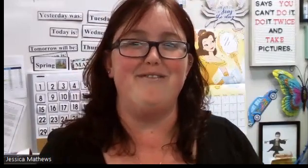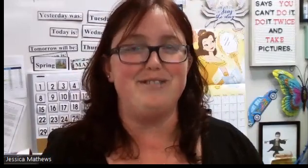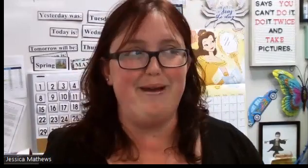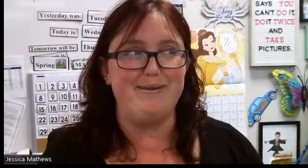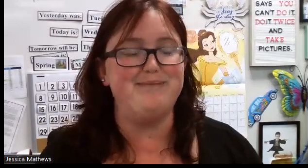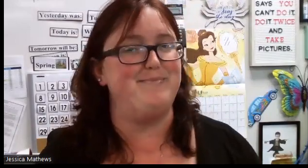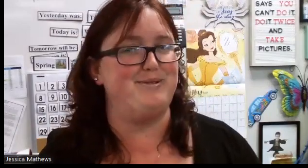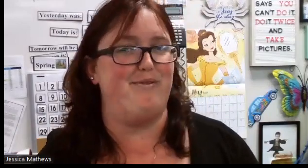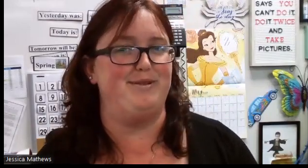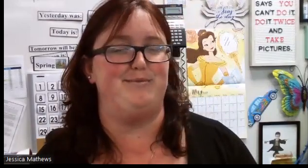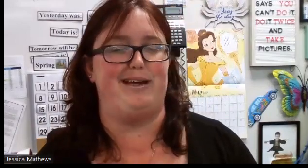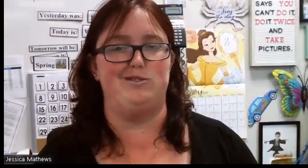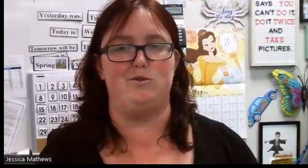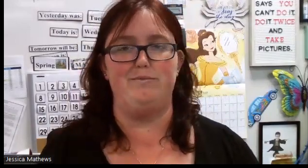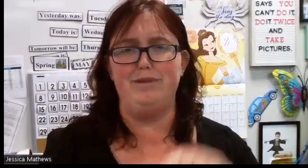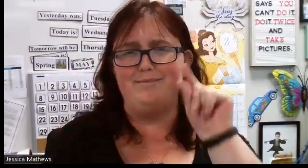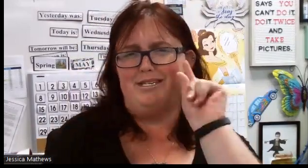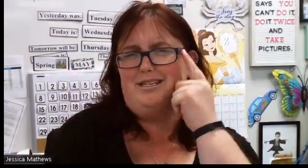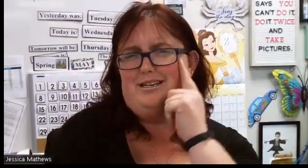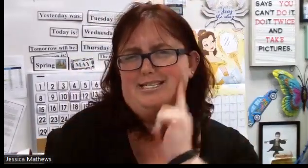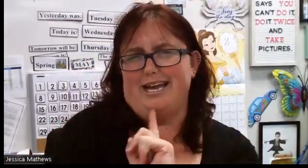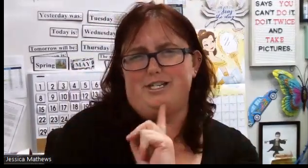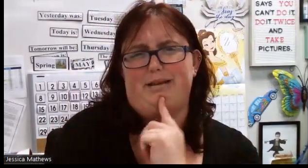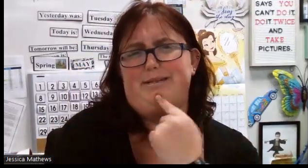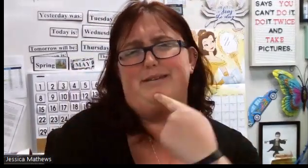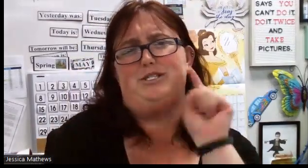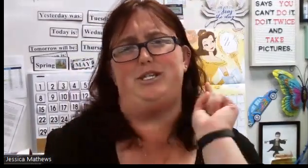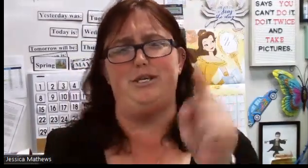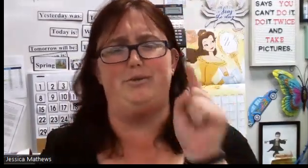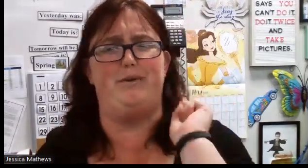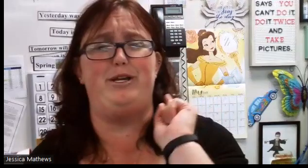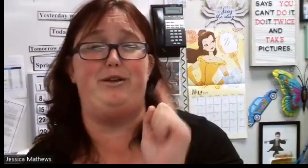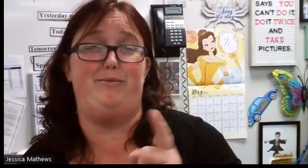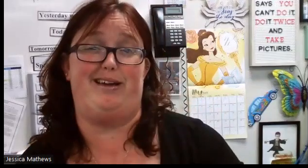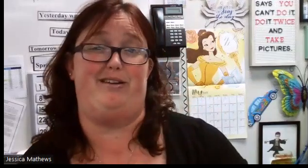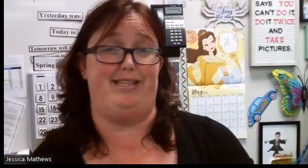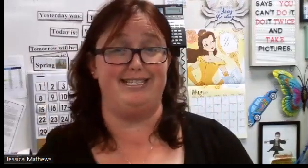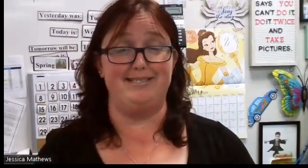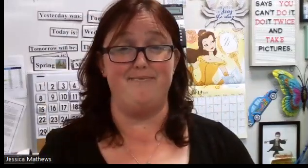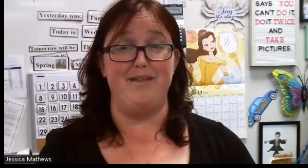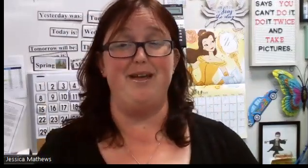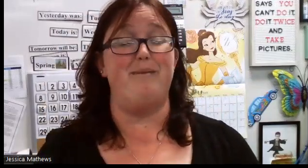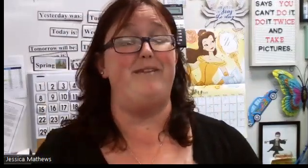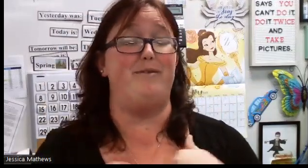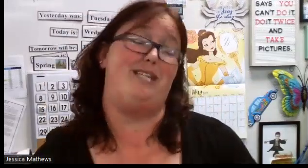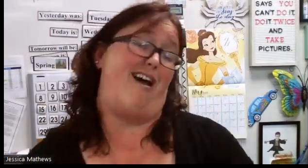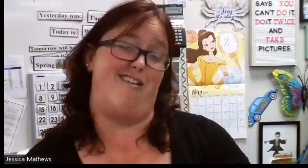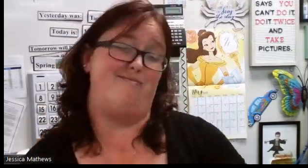Of course I'm happy because most of your friends are back in school. I'm still a little sad each day because I miss you and I want you back here with us. Even though I'm tired